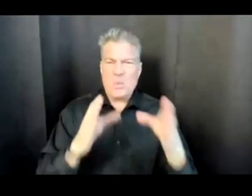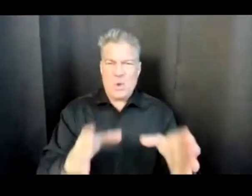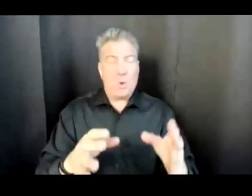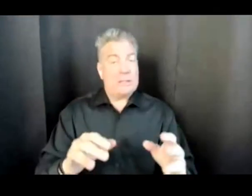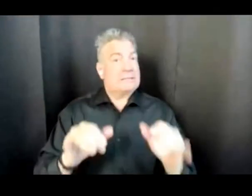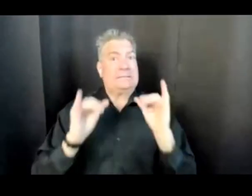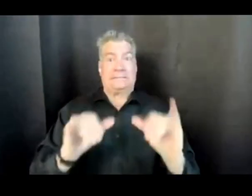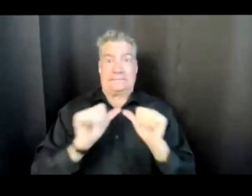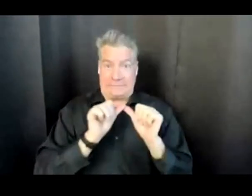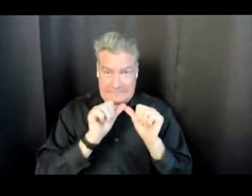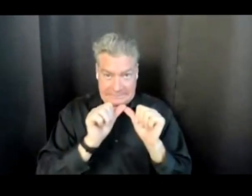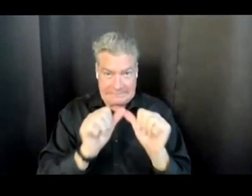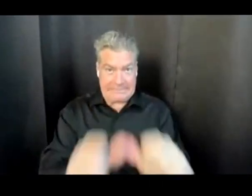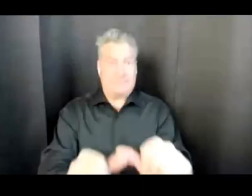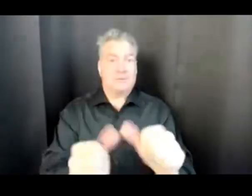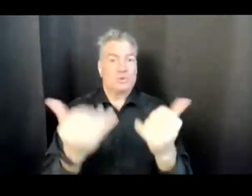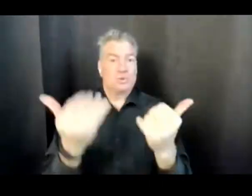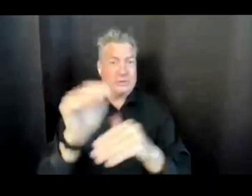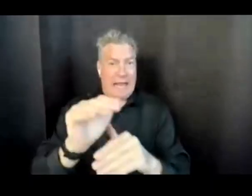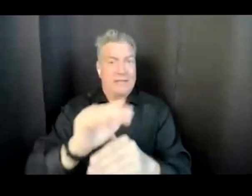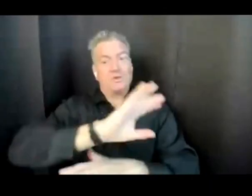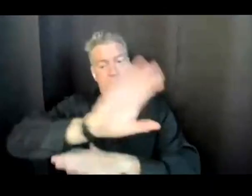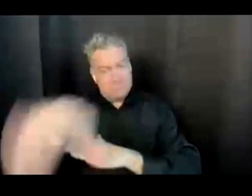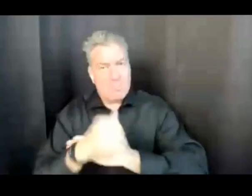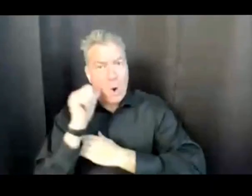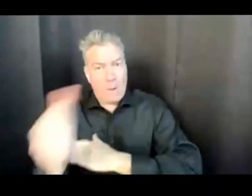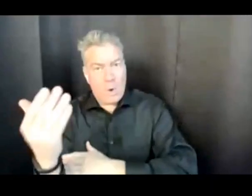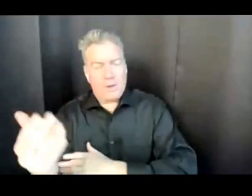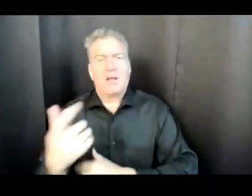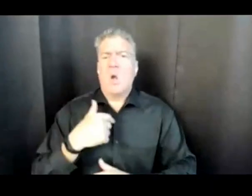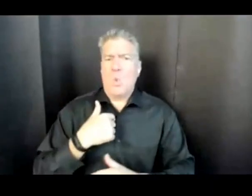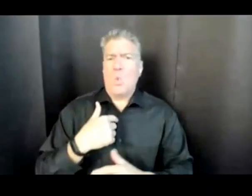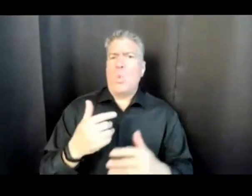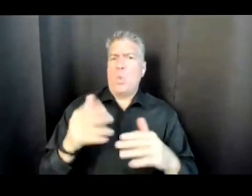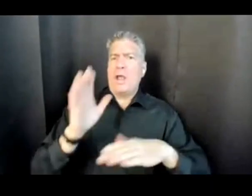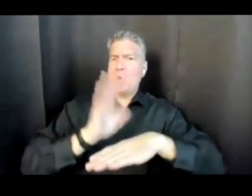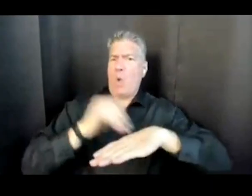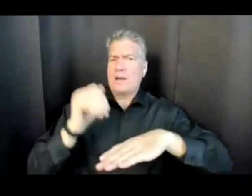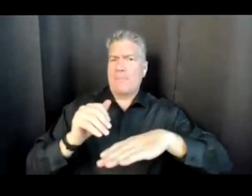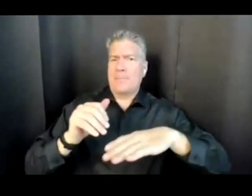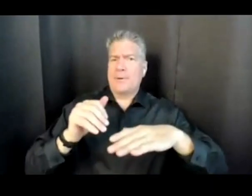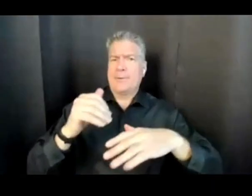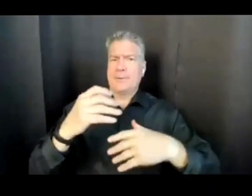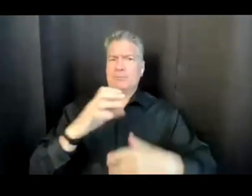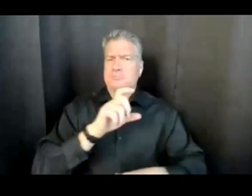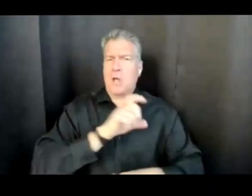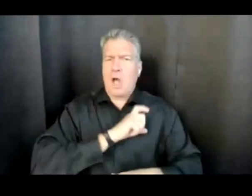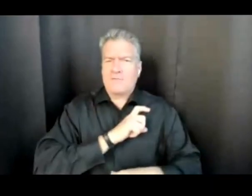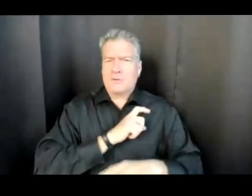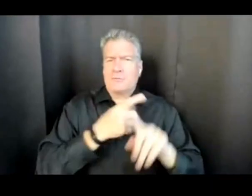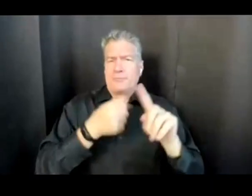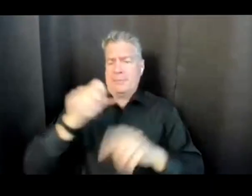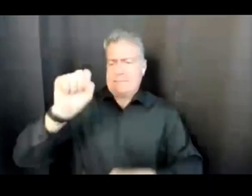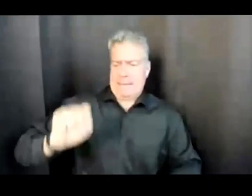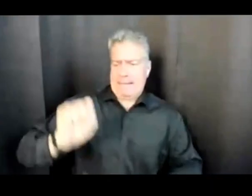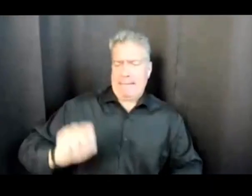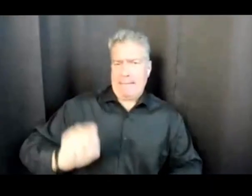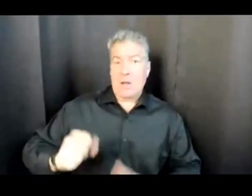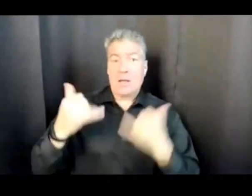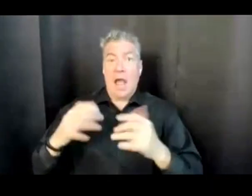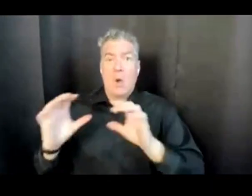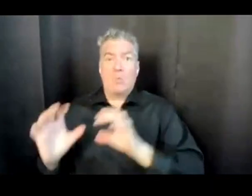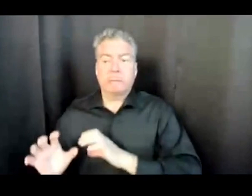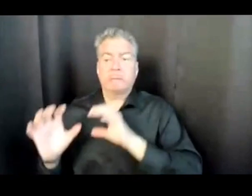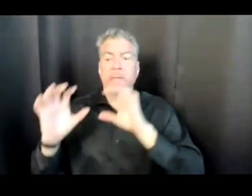storm. Our personnel that we have assigned, we brought in some Southern troops, which allows us to put about 50 personnel in the